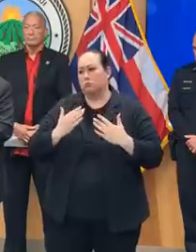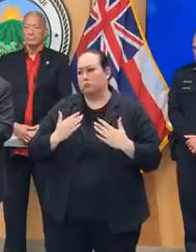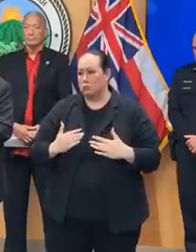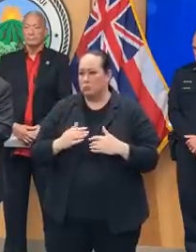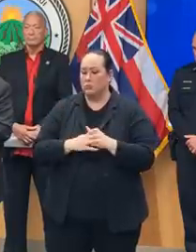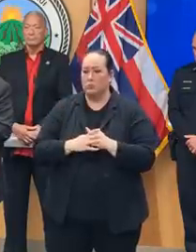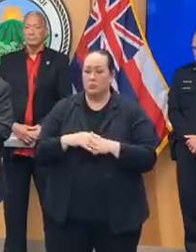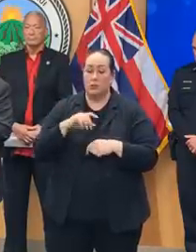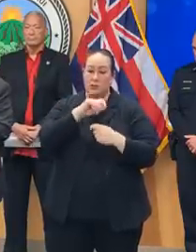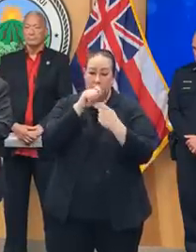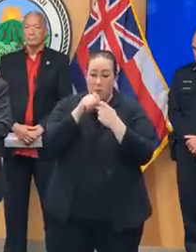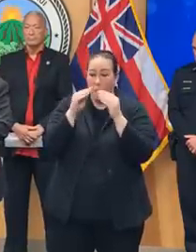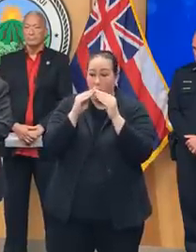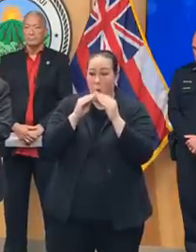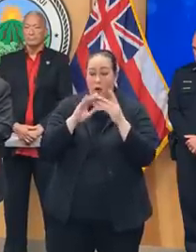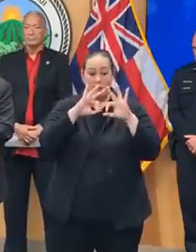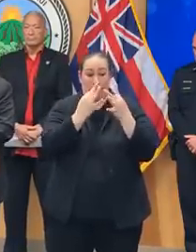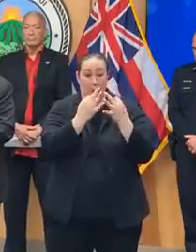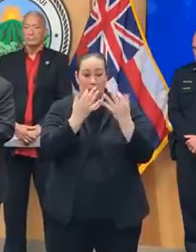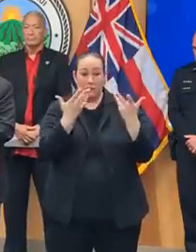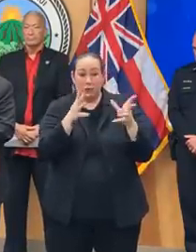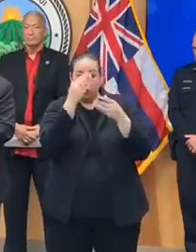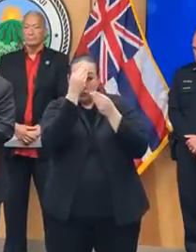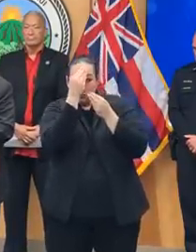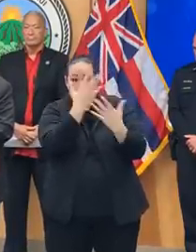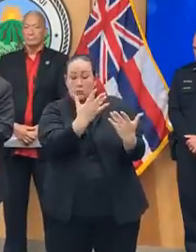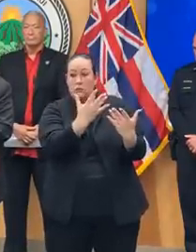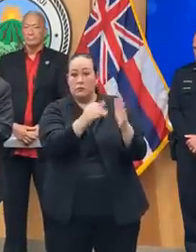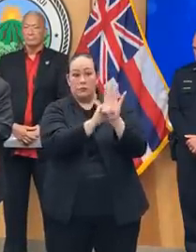specifically to the families that we have been able to identify the individuals,